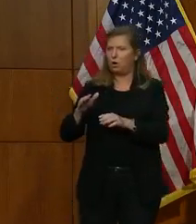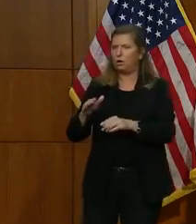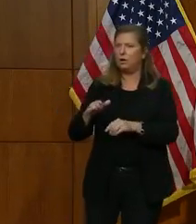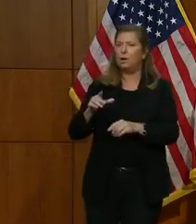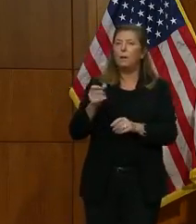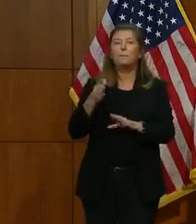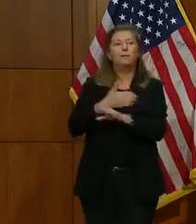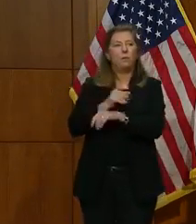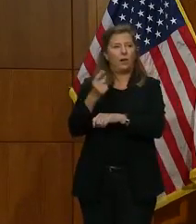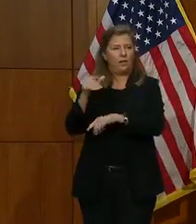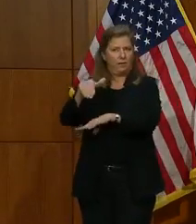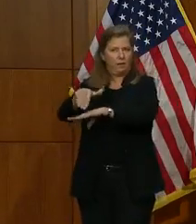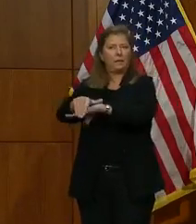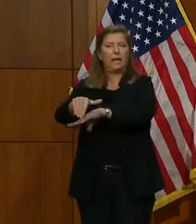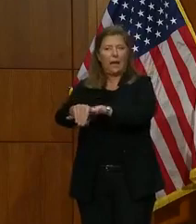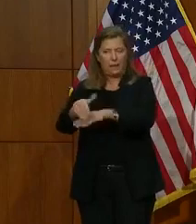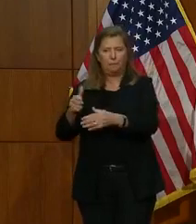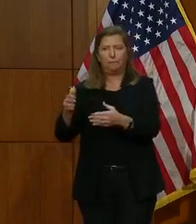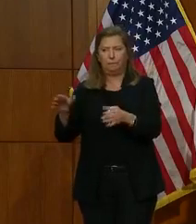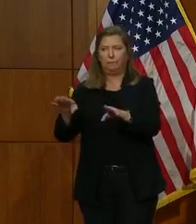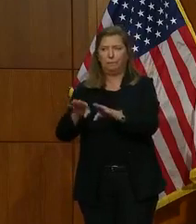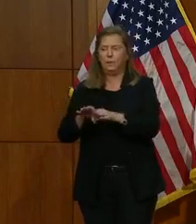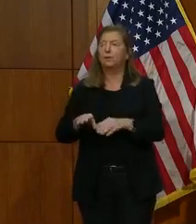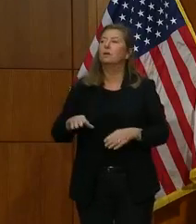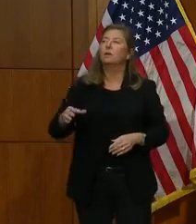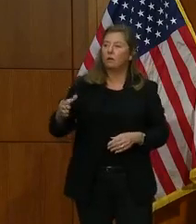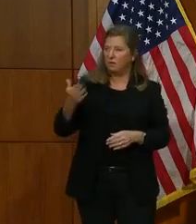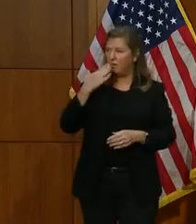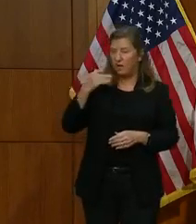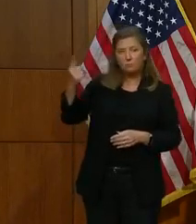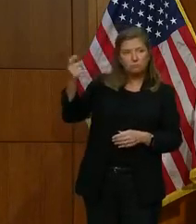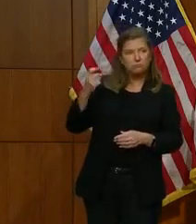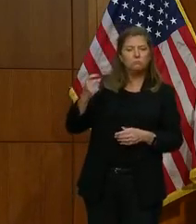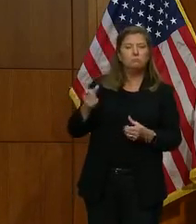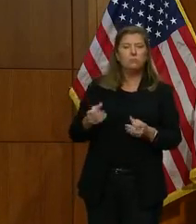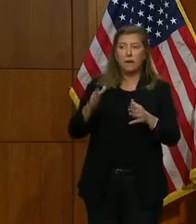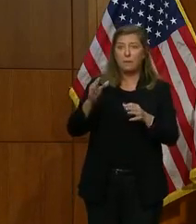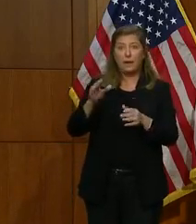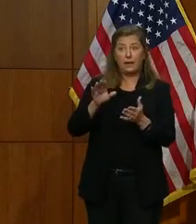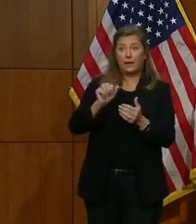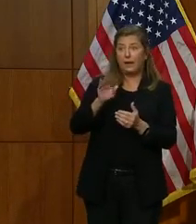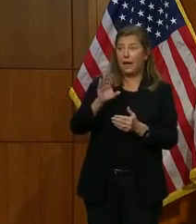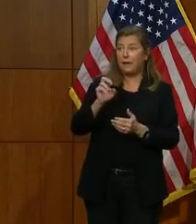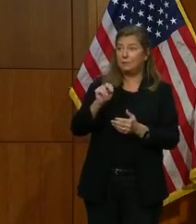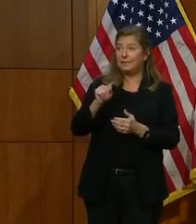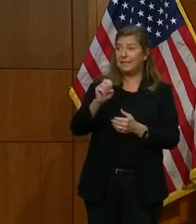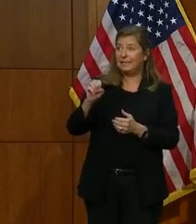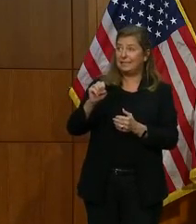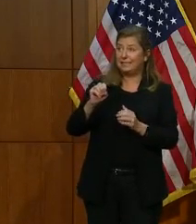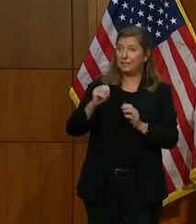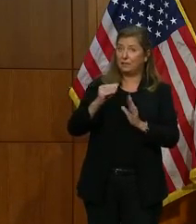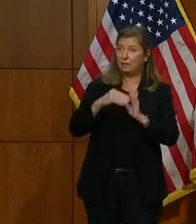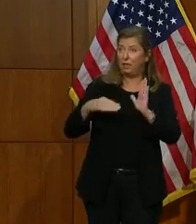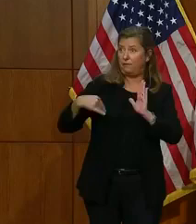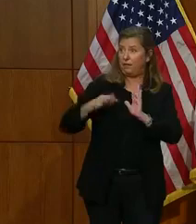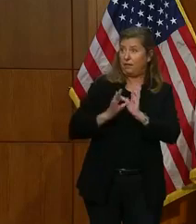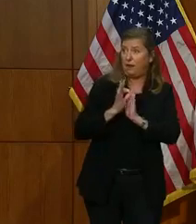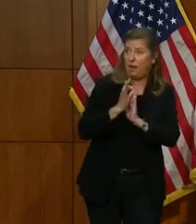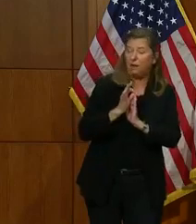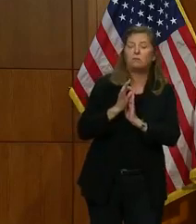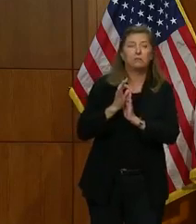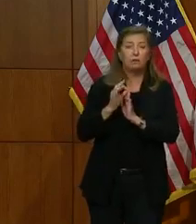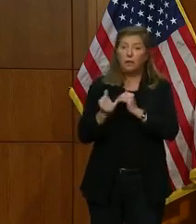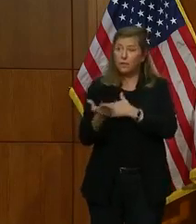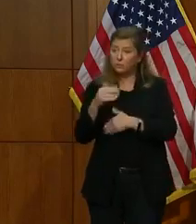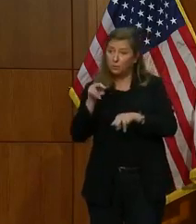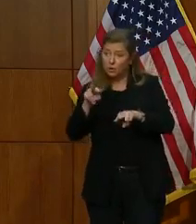So at our last look, and the question was the share of absentee ballots left to be counted. As of this morning, our